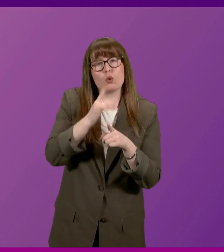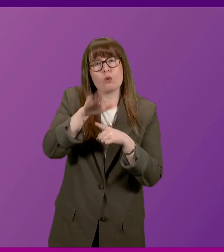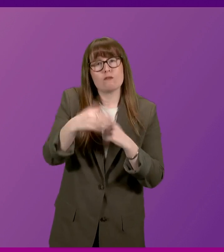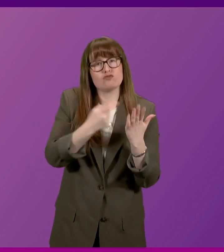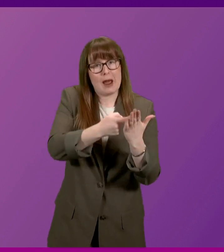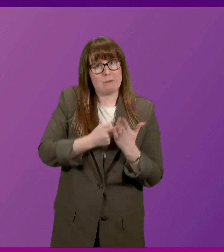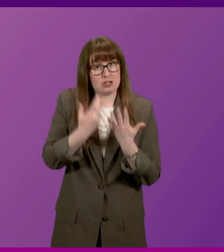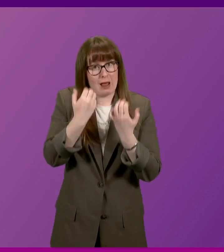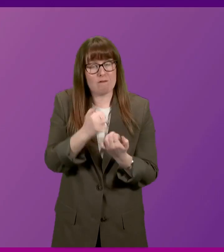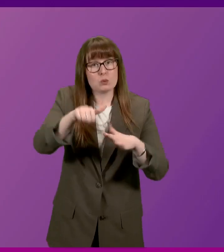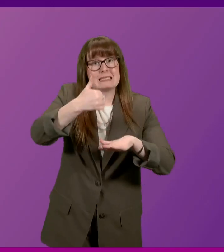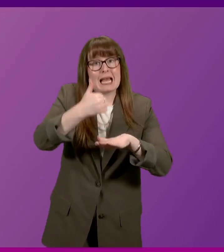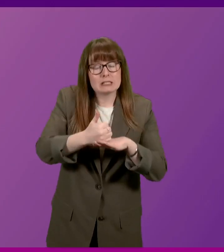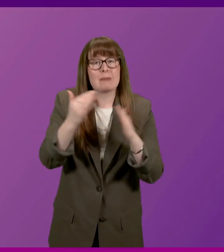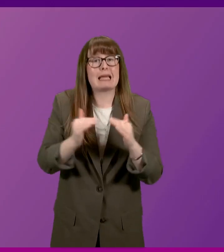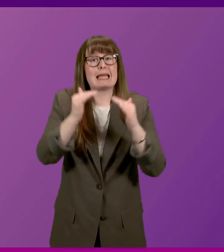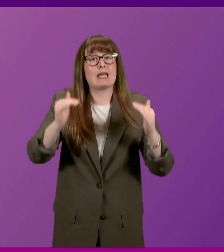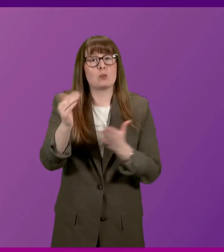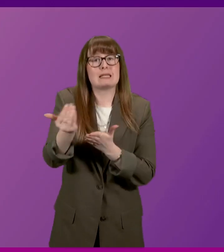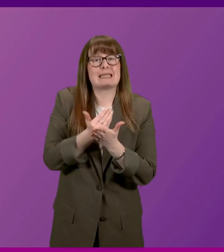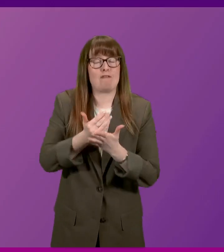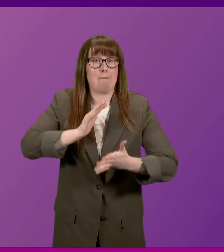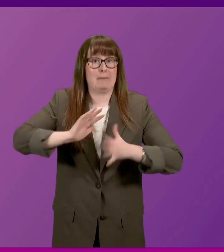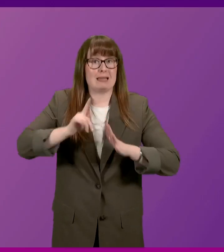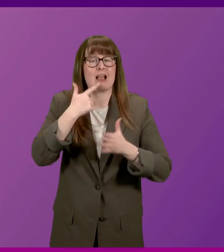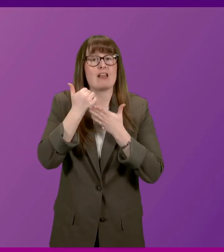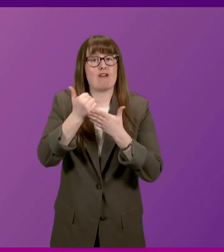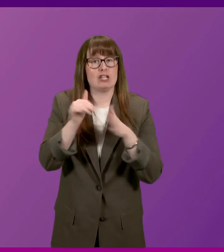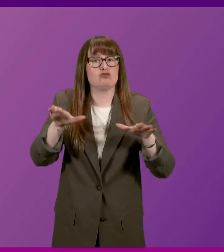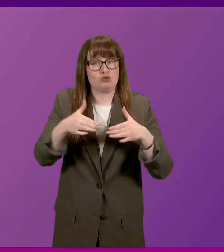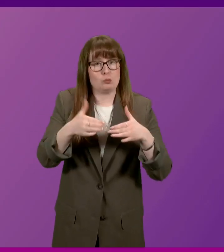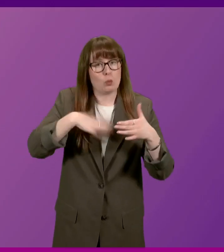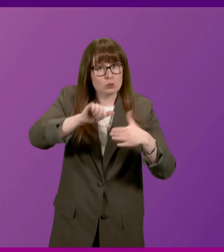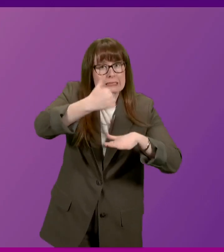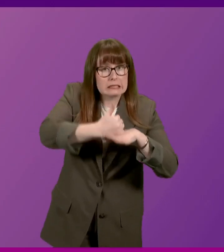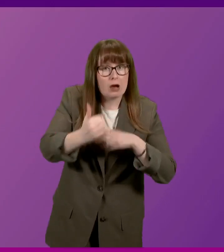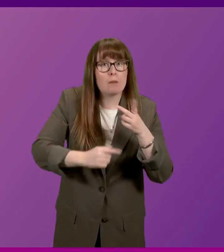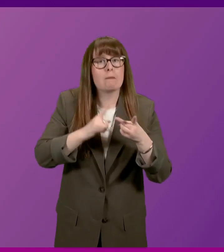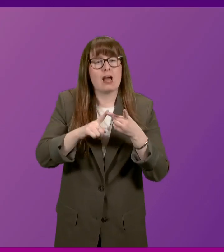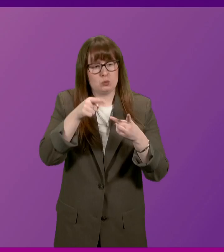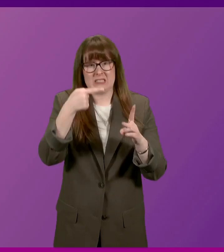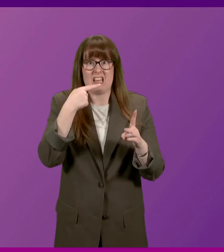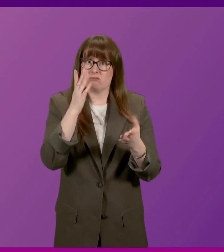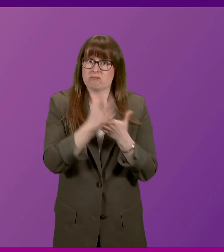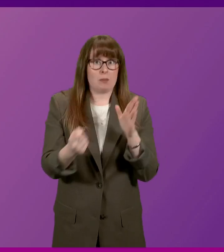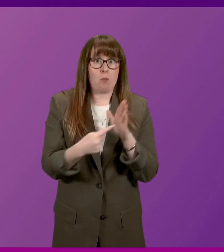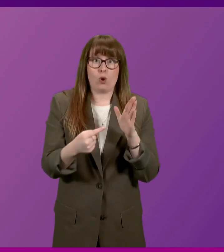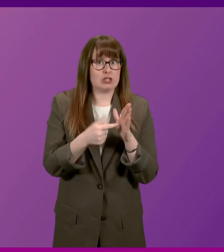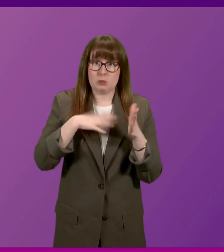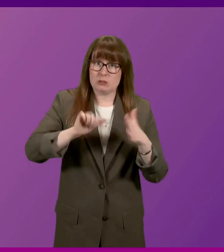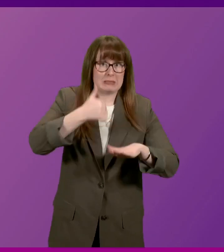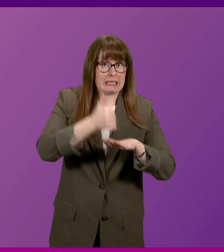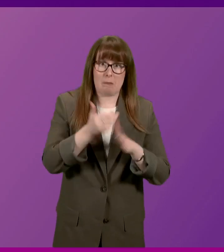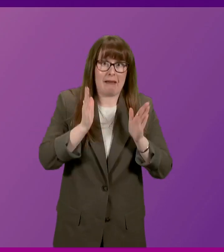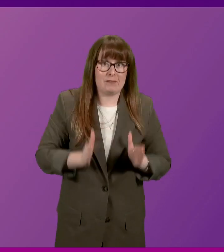the establishment of an equally safe BSL advisory group and described this as critical. Could you